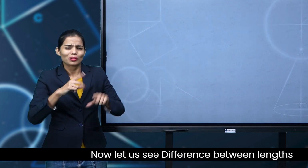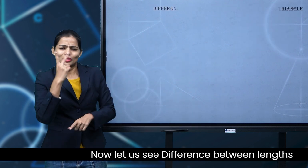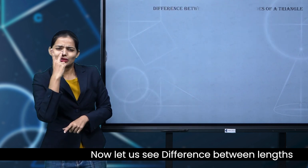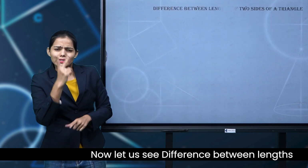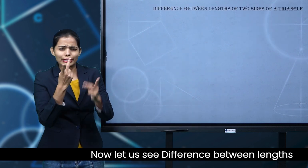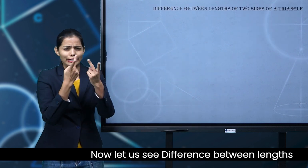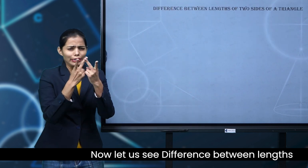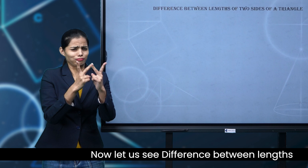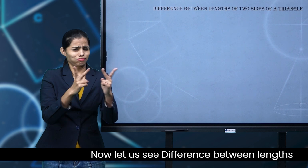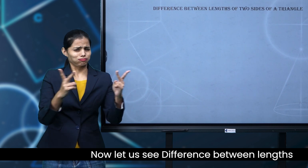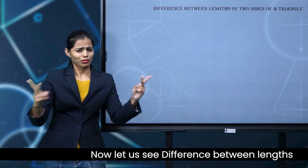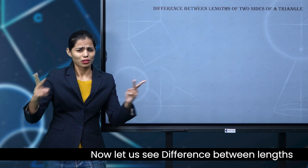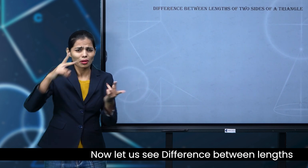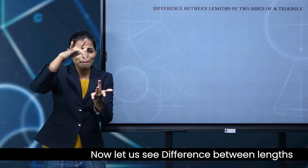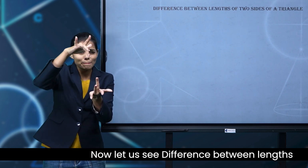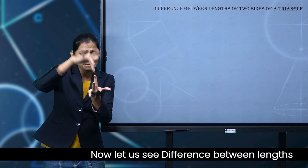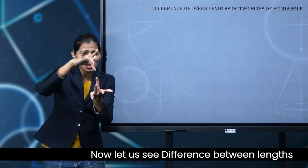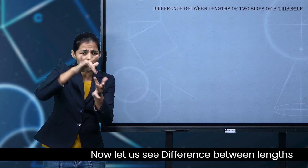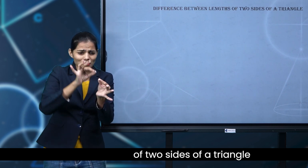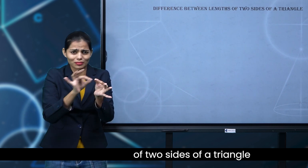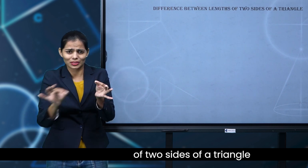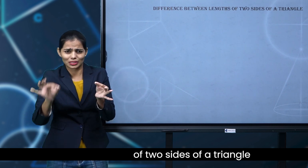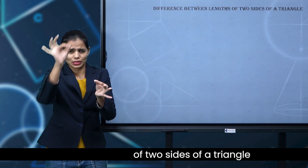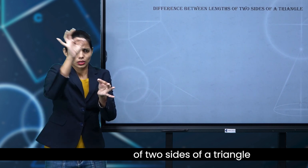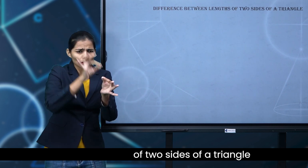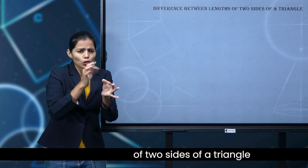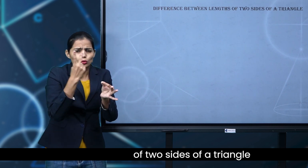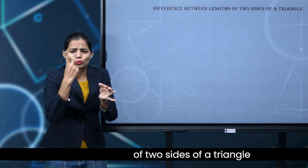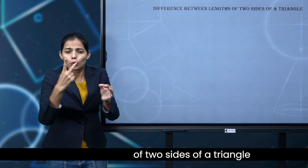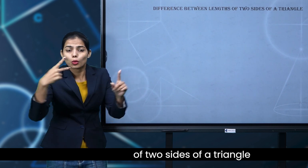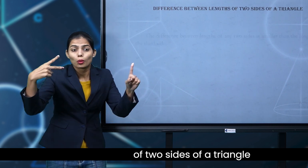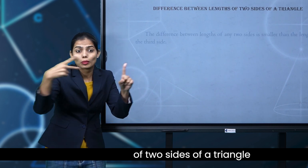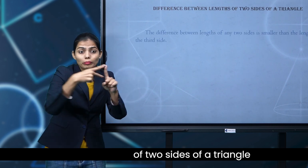Now, let us see difference between length of two sides of a triangle.